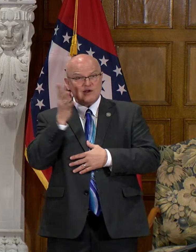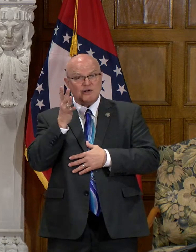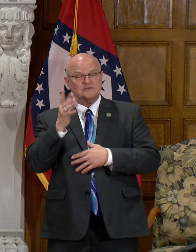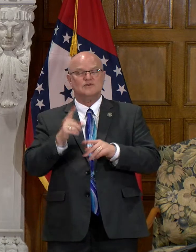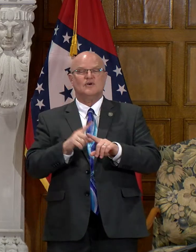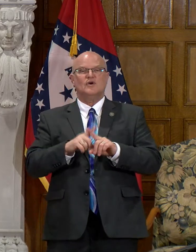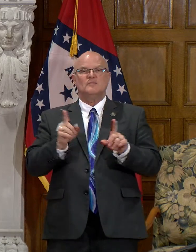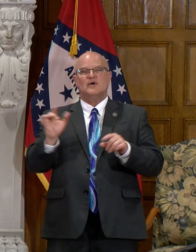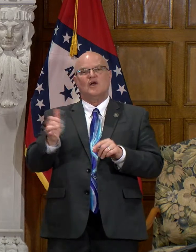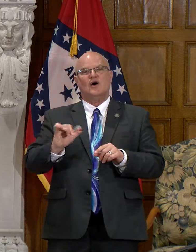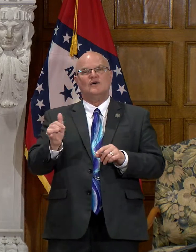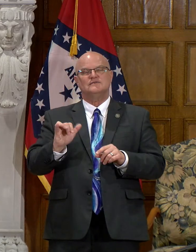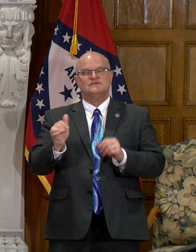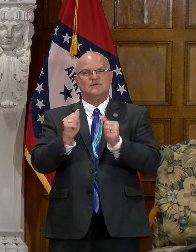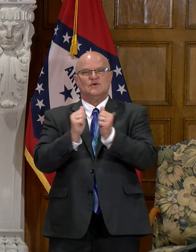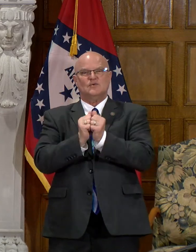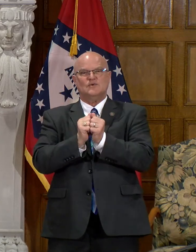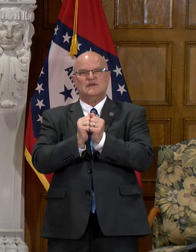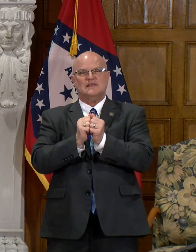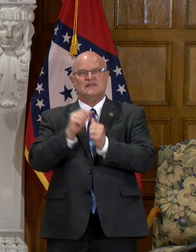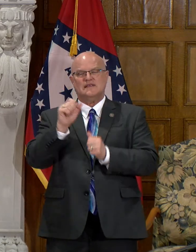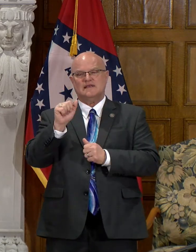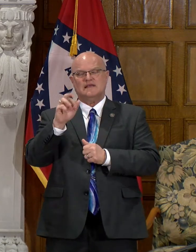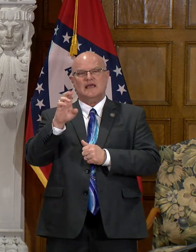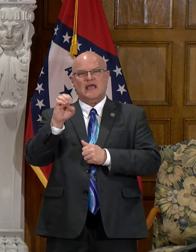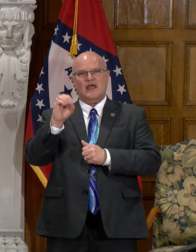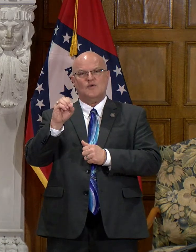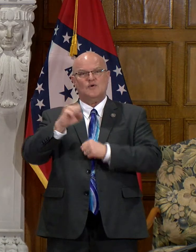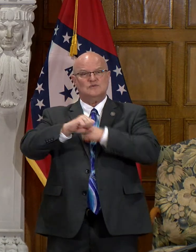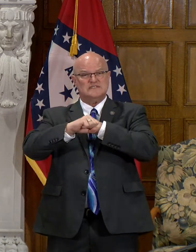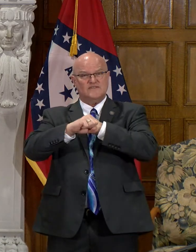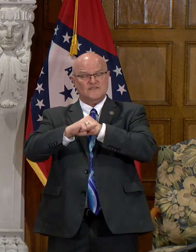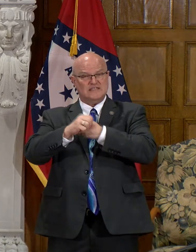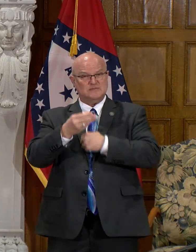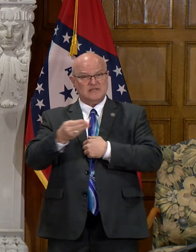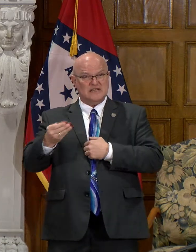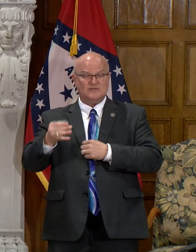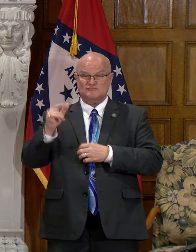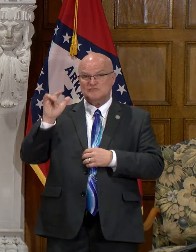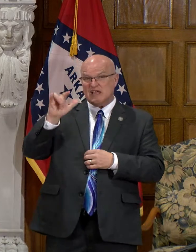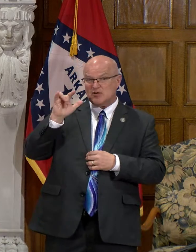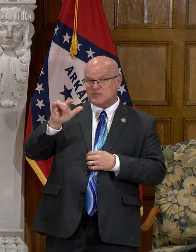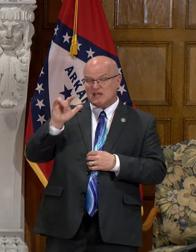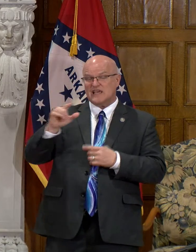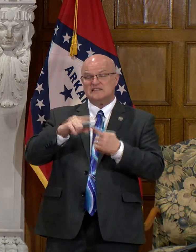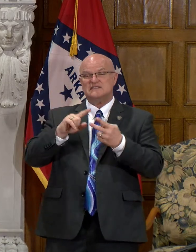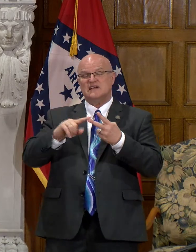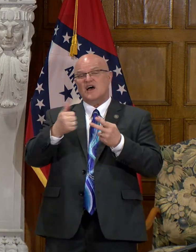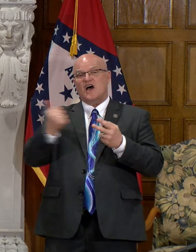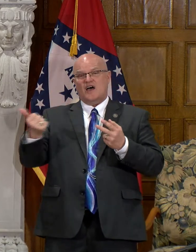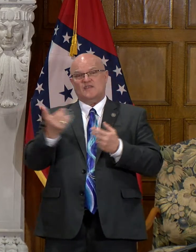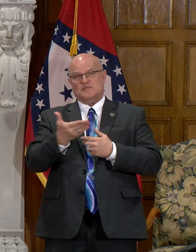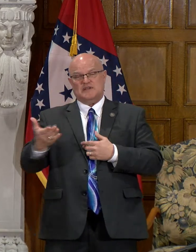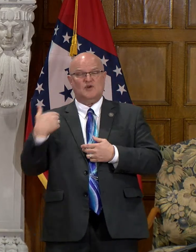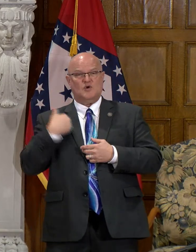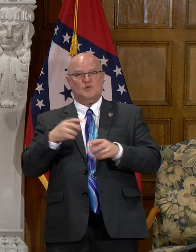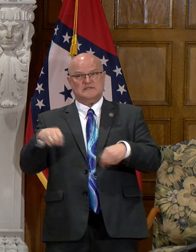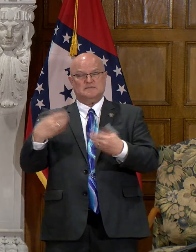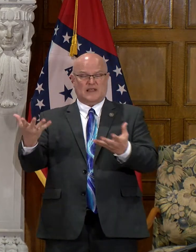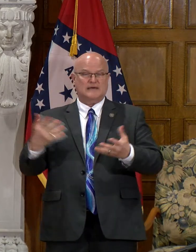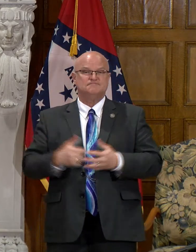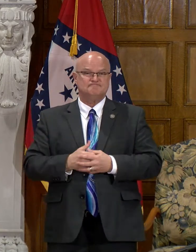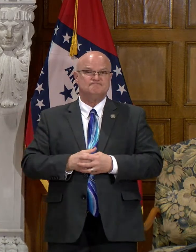but also in aero defense materials or airplanes or other materials that we supply.